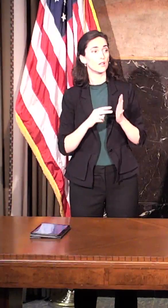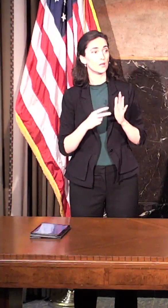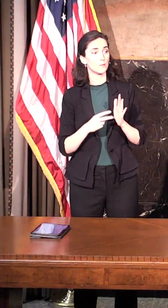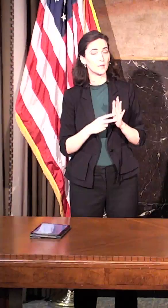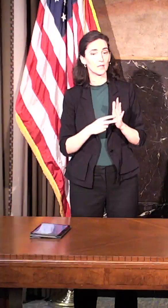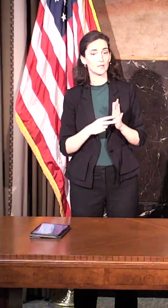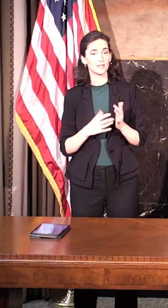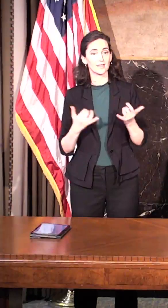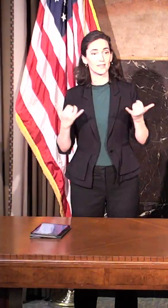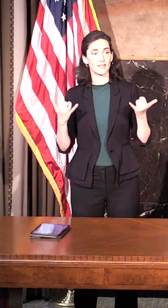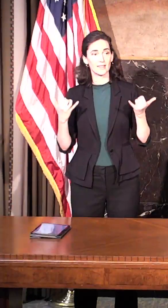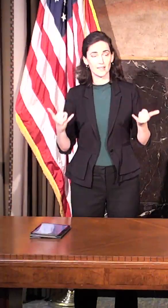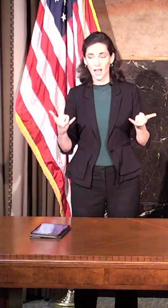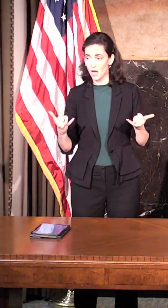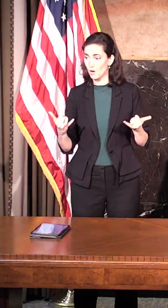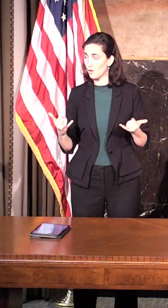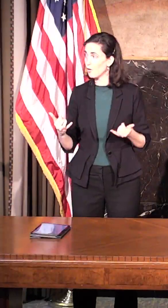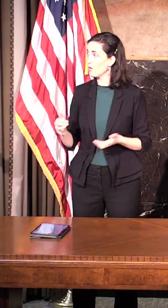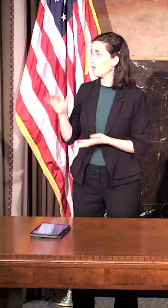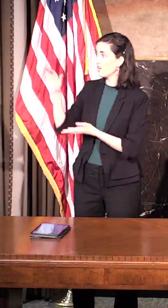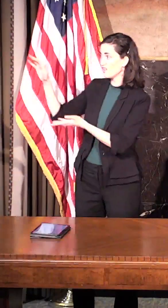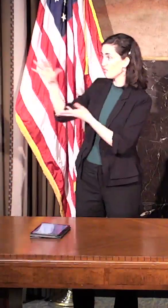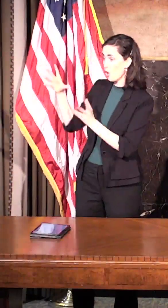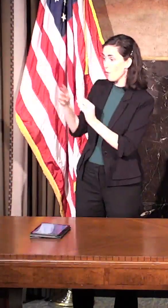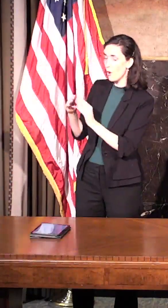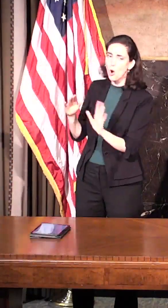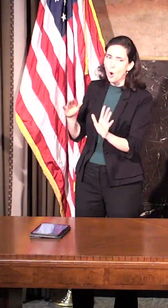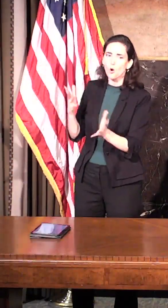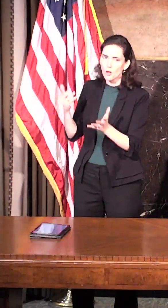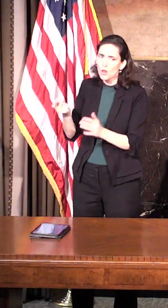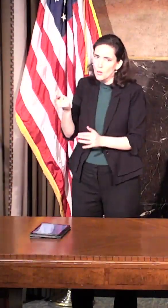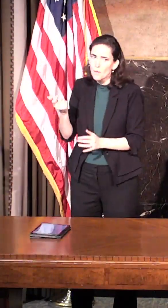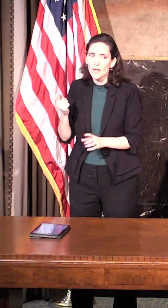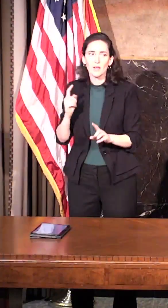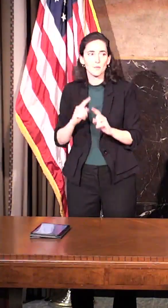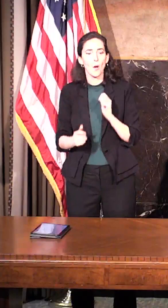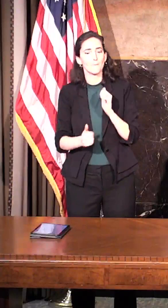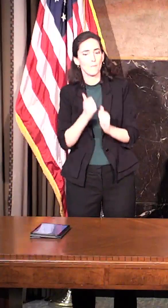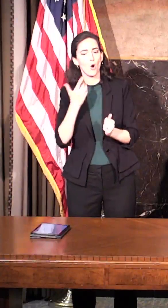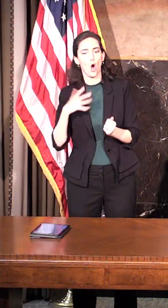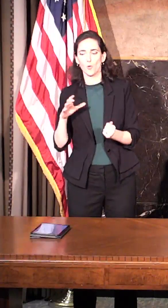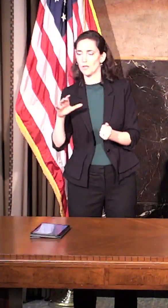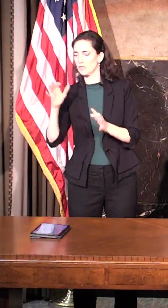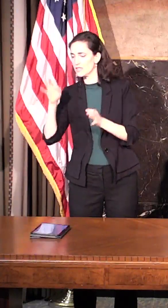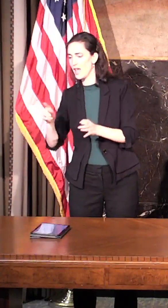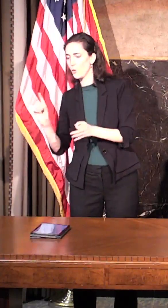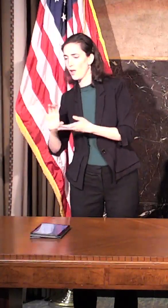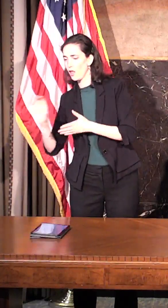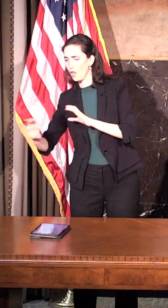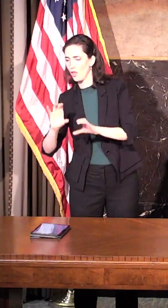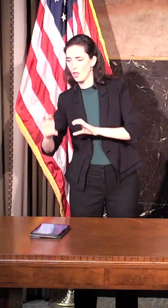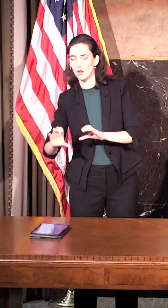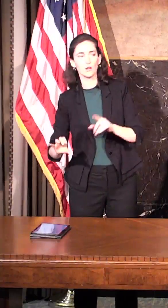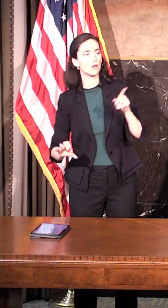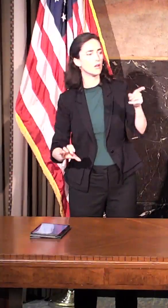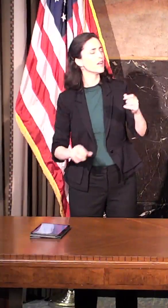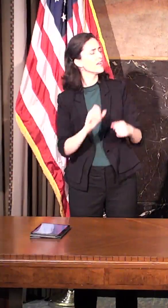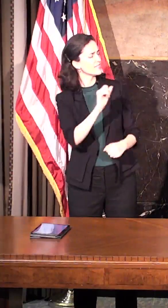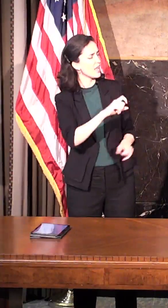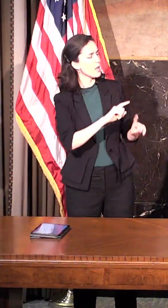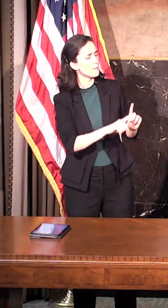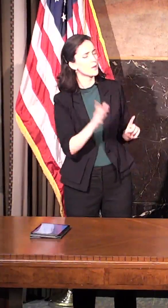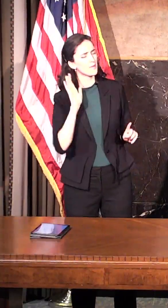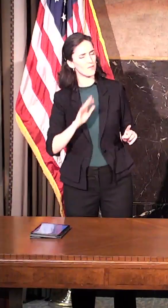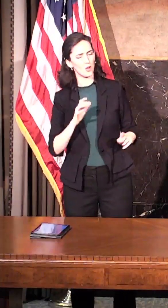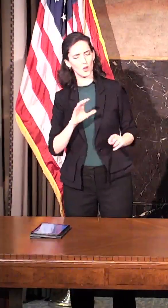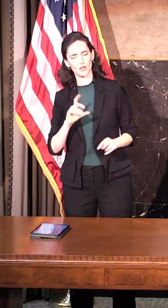dollars still being brought to bear, but for the most part, that is behind us. But there was that additional round of funding that Yeah.